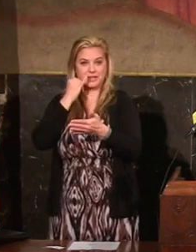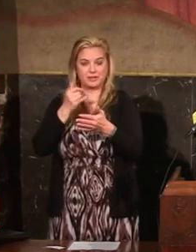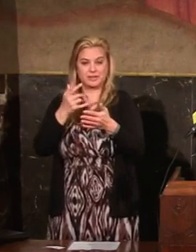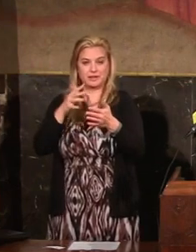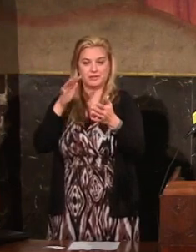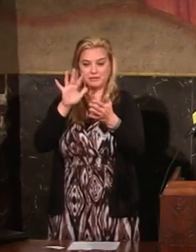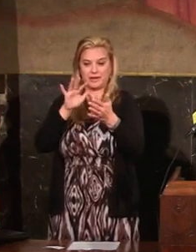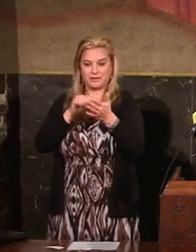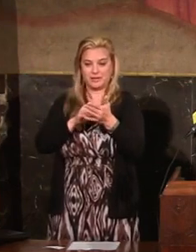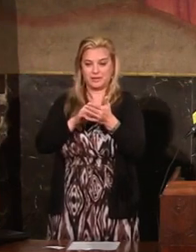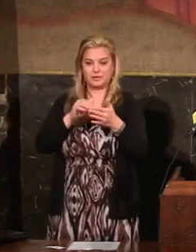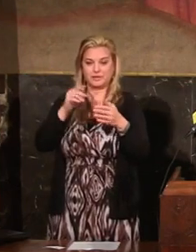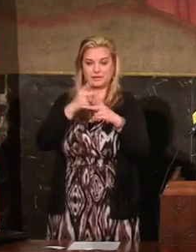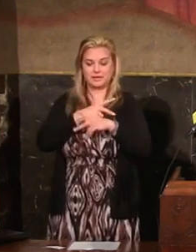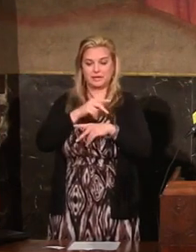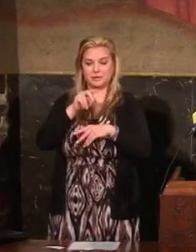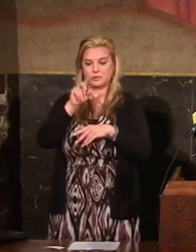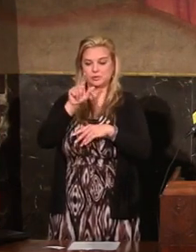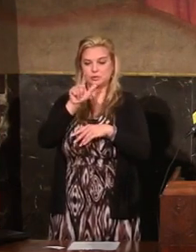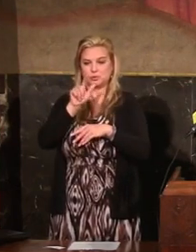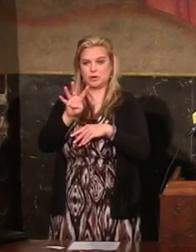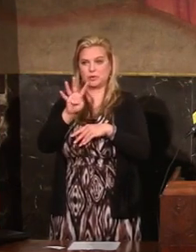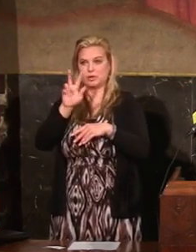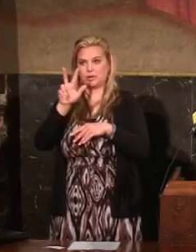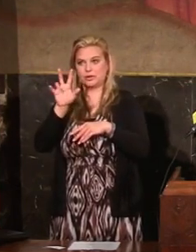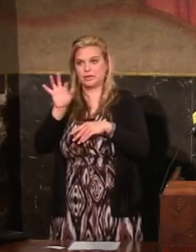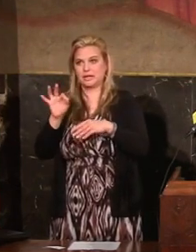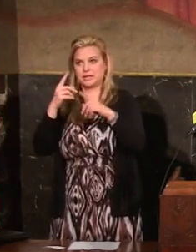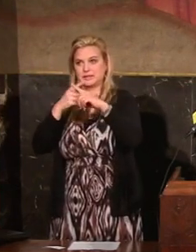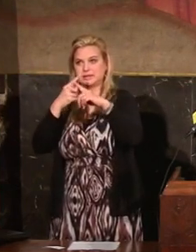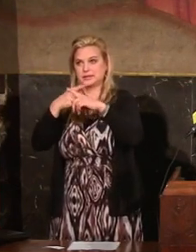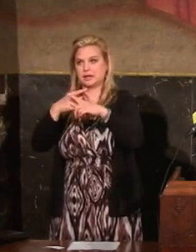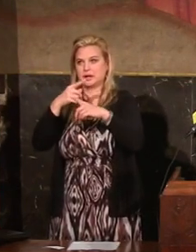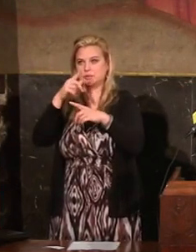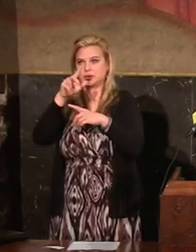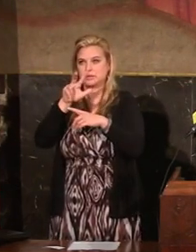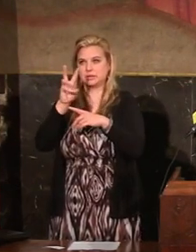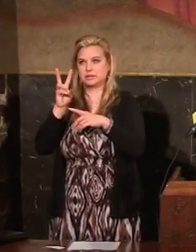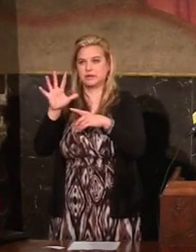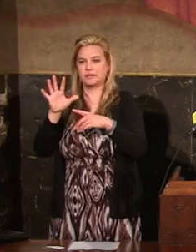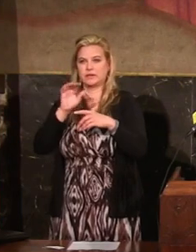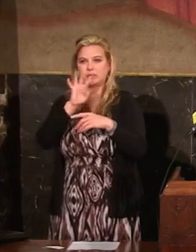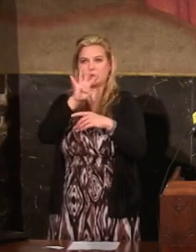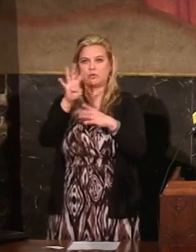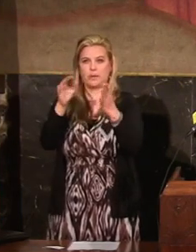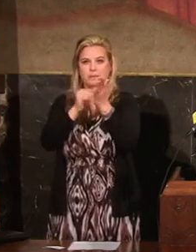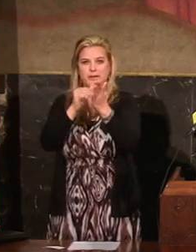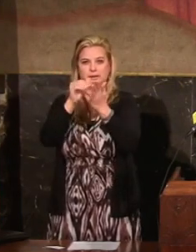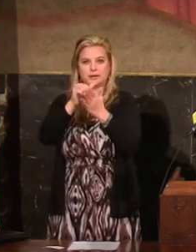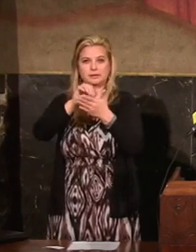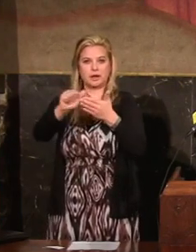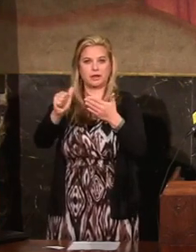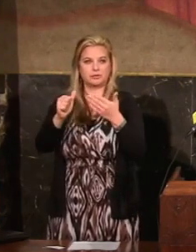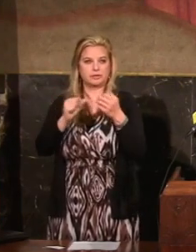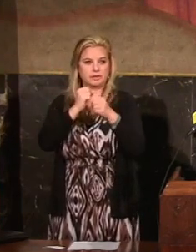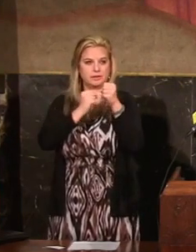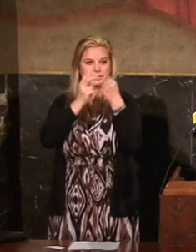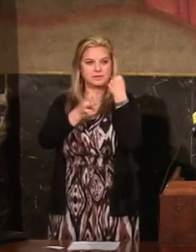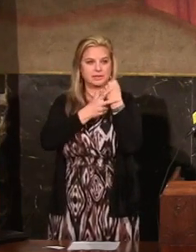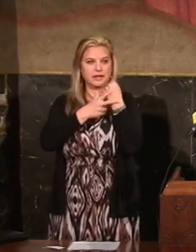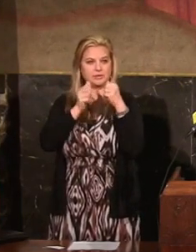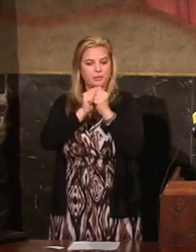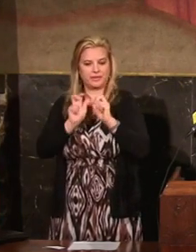5,000, multiply it times 2439, times 365, that's $44 million a year we're saving with those